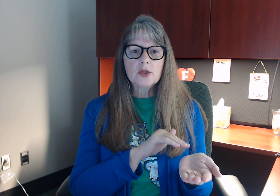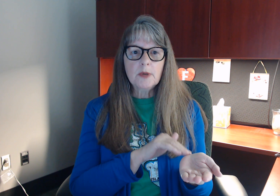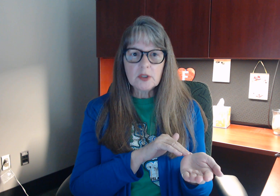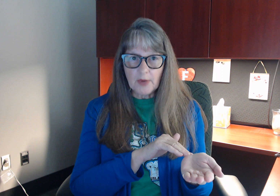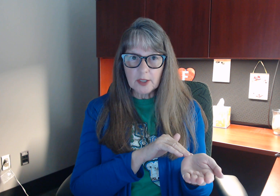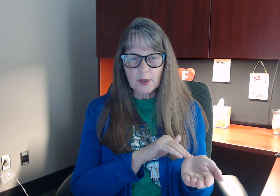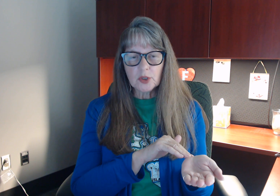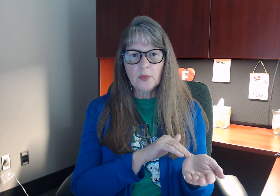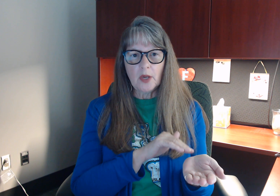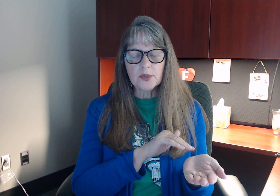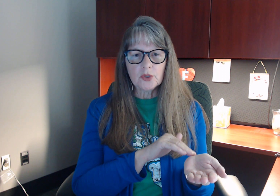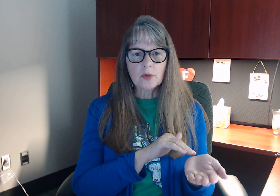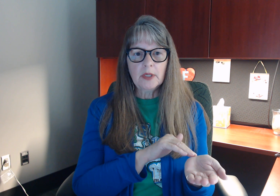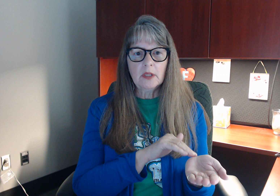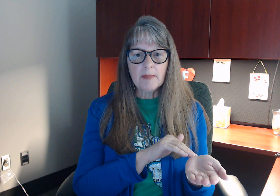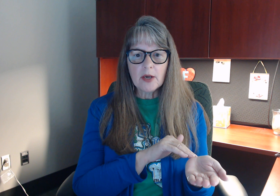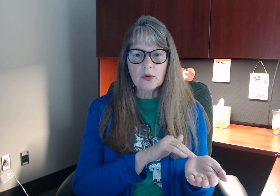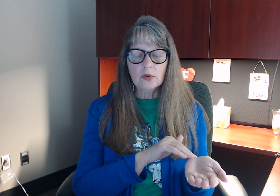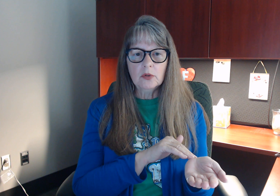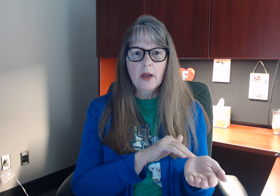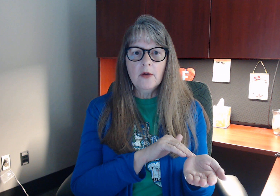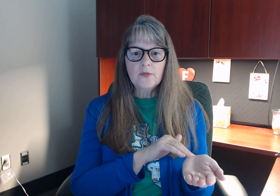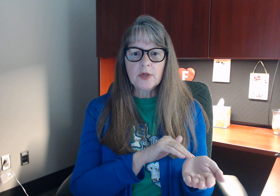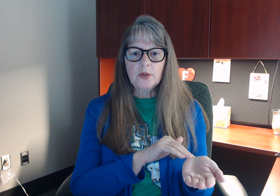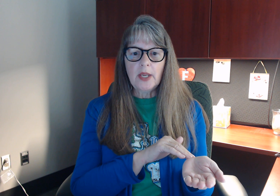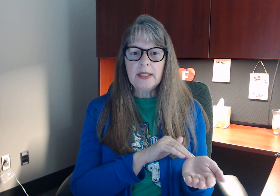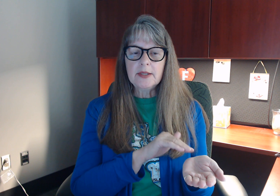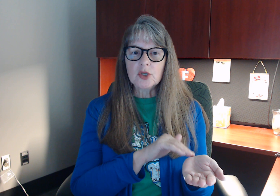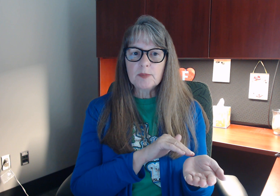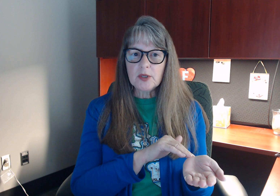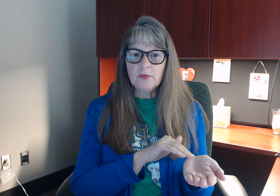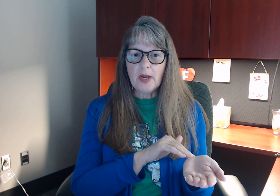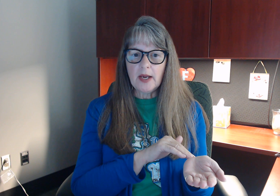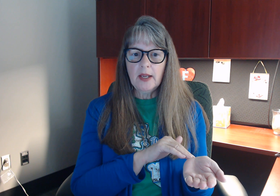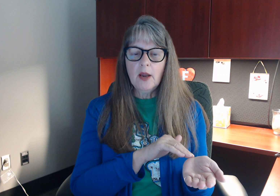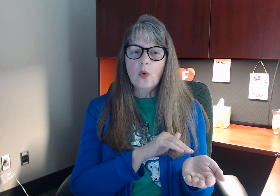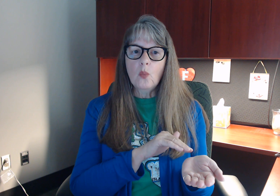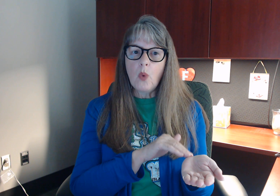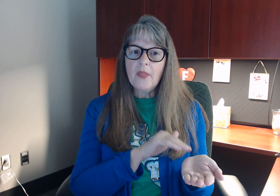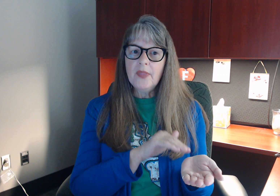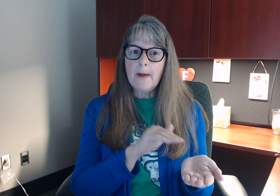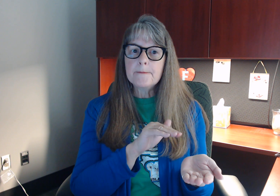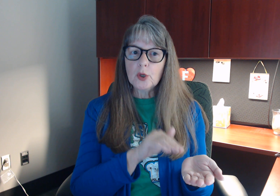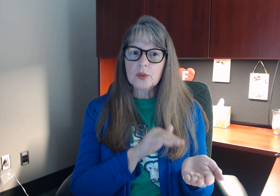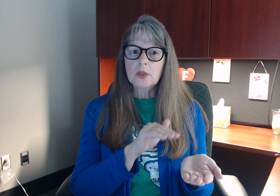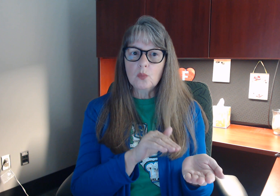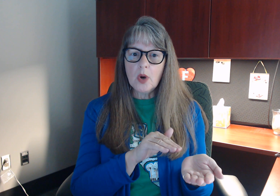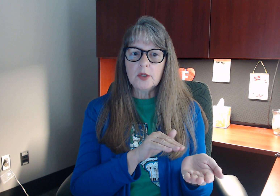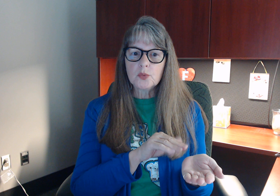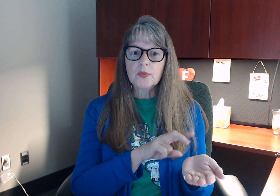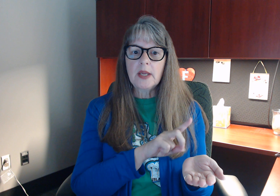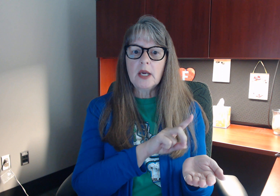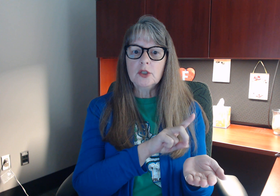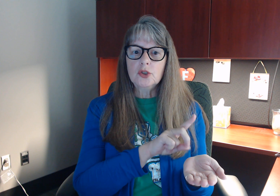specify, especially when I was interpreting in the medical field, I needed to specify what that person was. Were they a